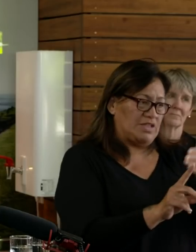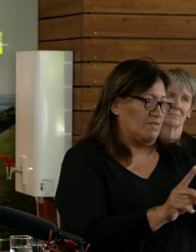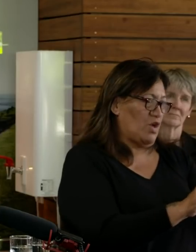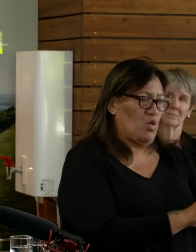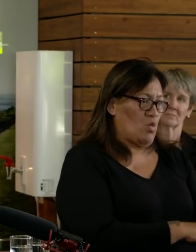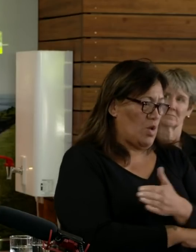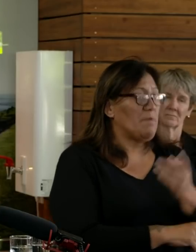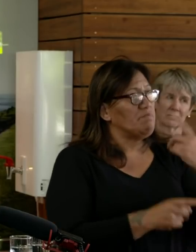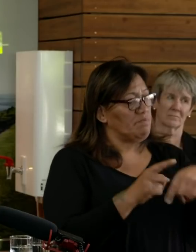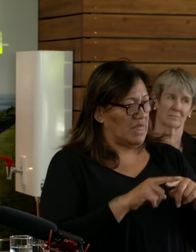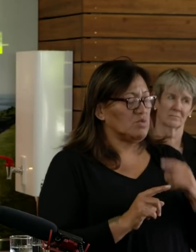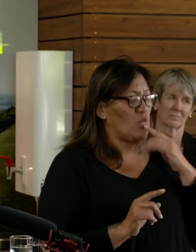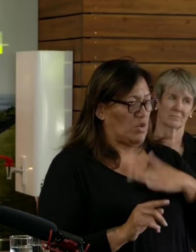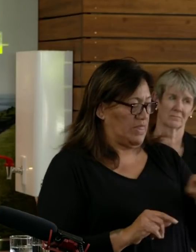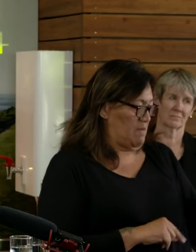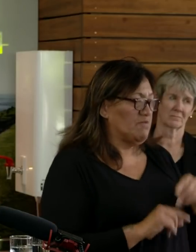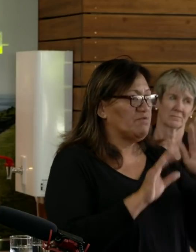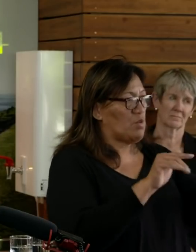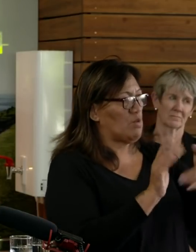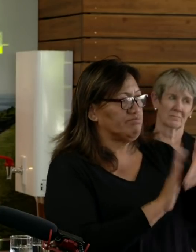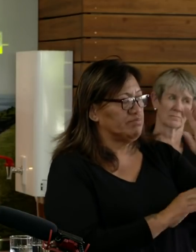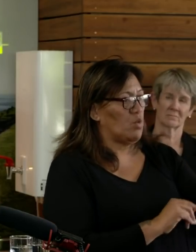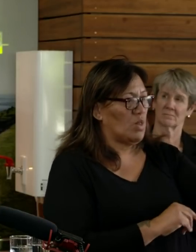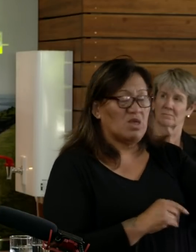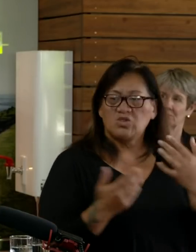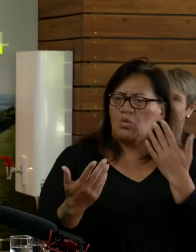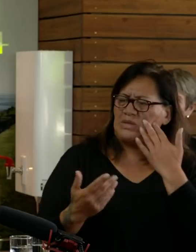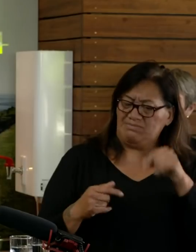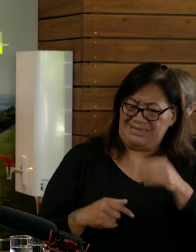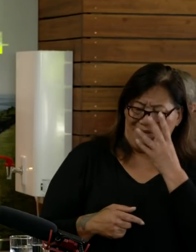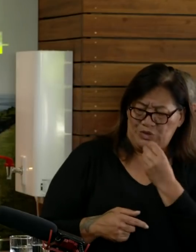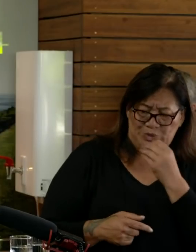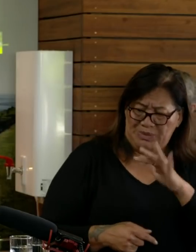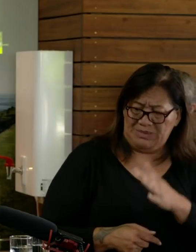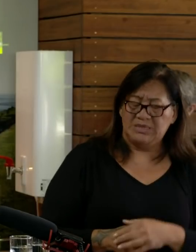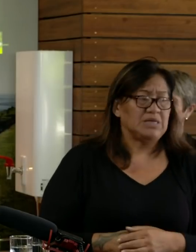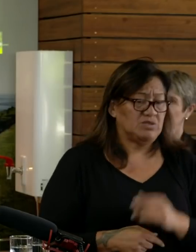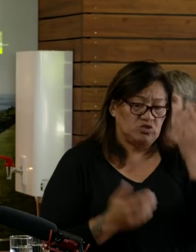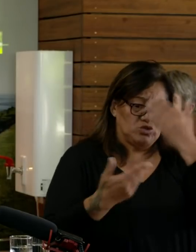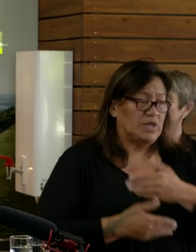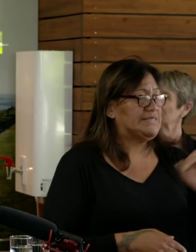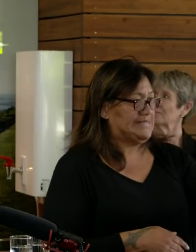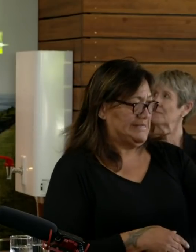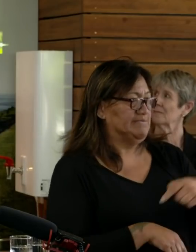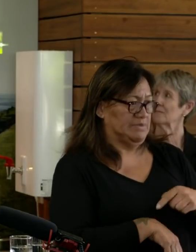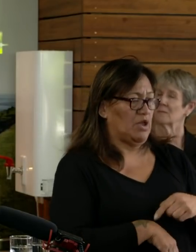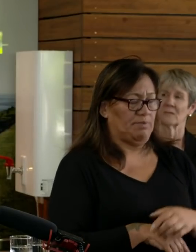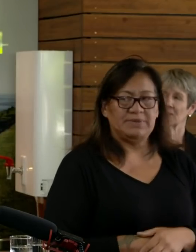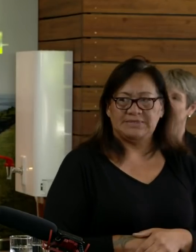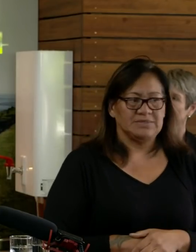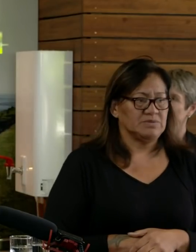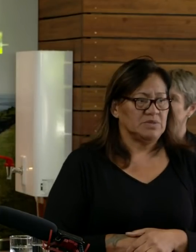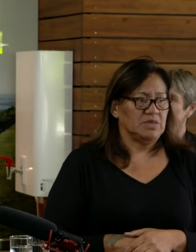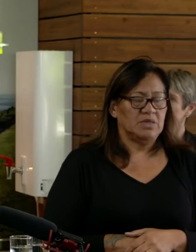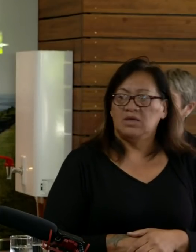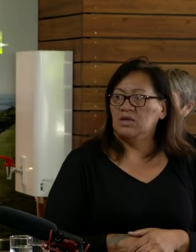then farewell them to Auckland. So you're looking at later this evening before they make that journey? That's the timeline. Colonel, can